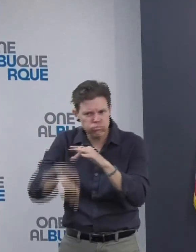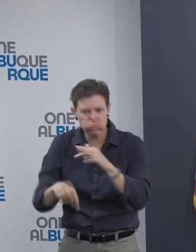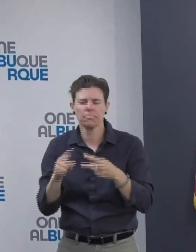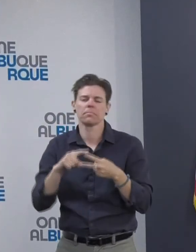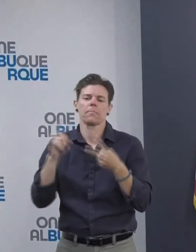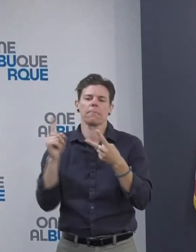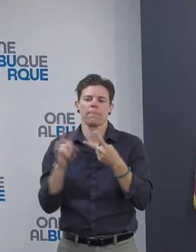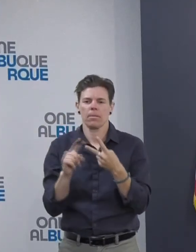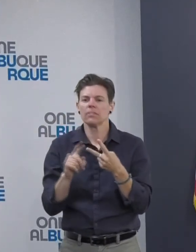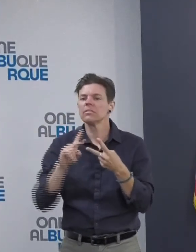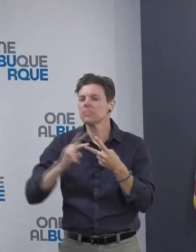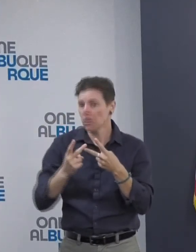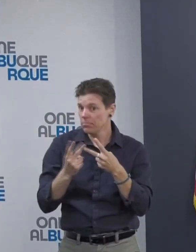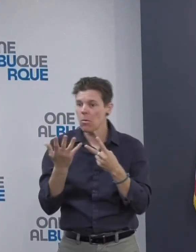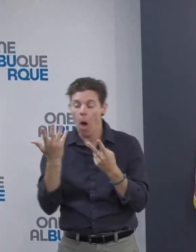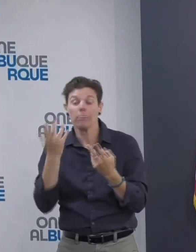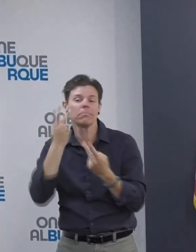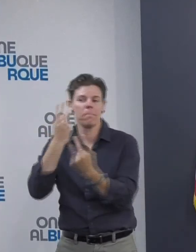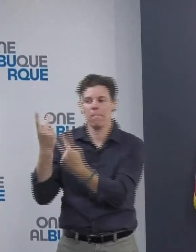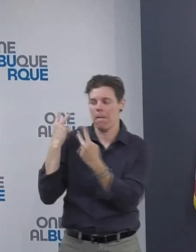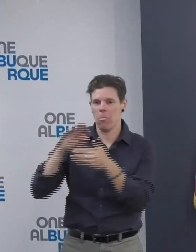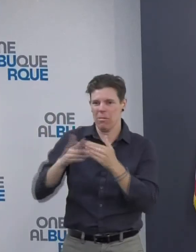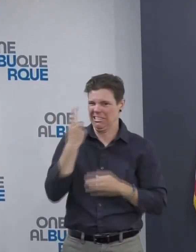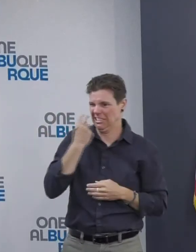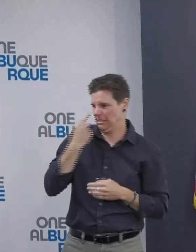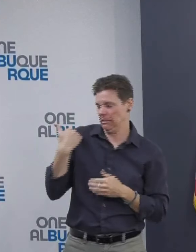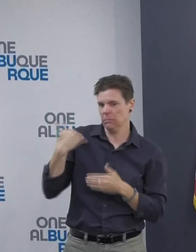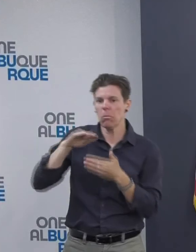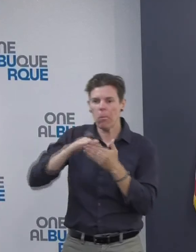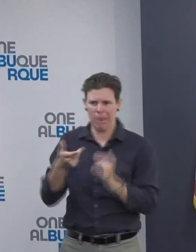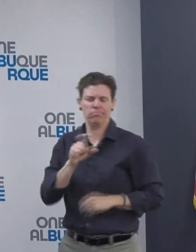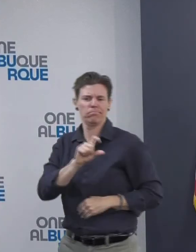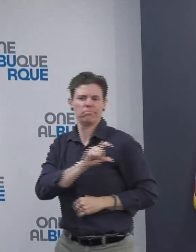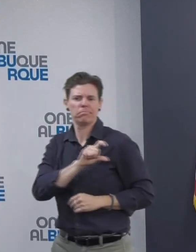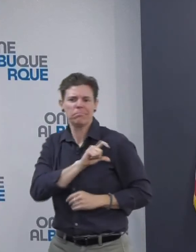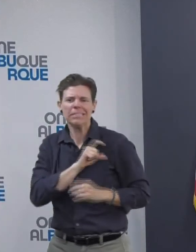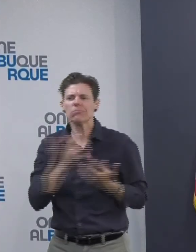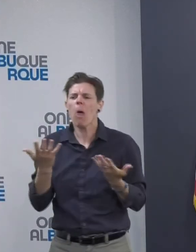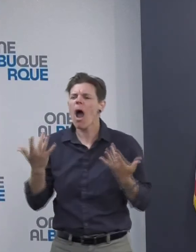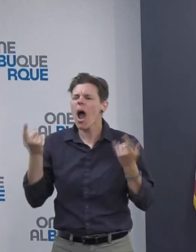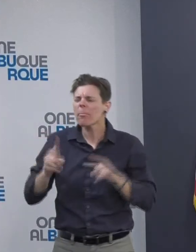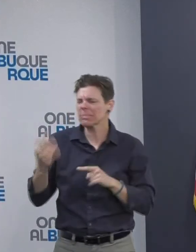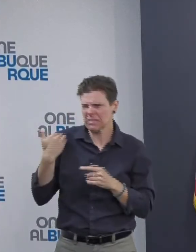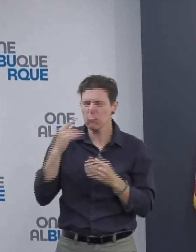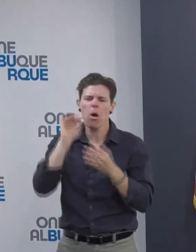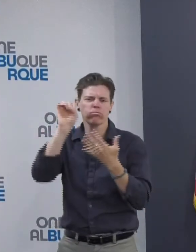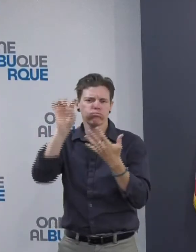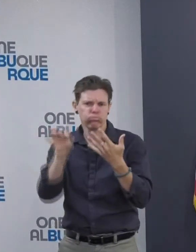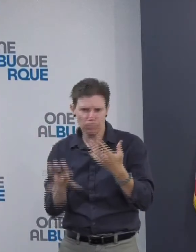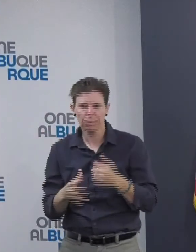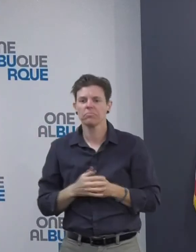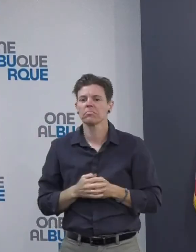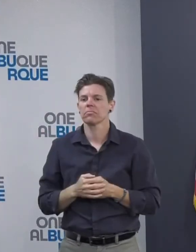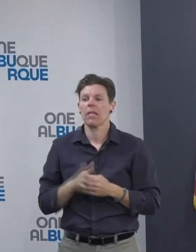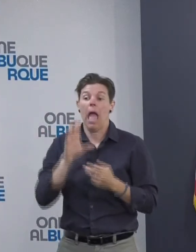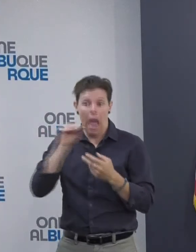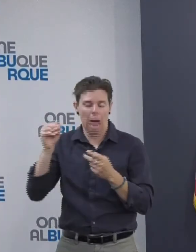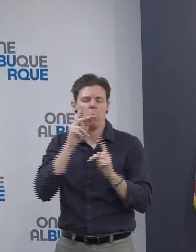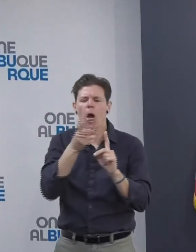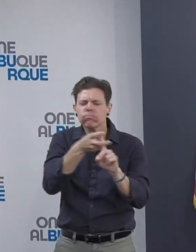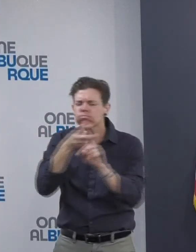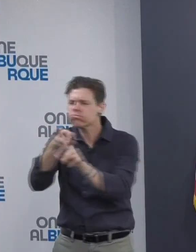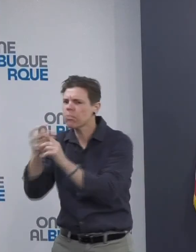Day, and also where we're at in terms of recruiting. So we have our Director of Recruiting here, Director